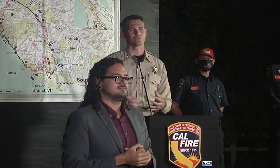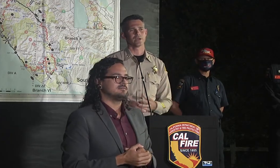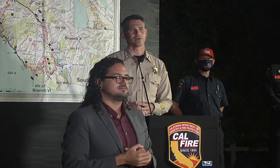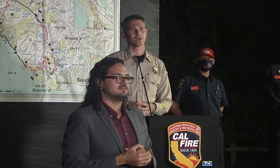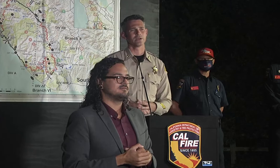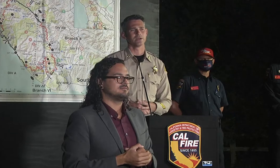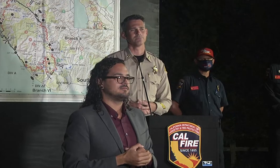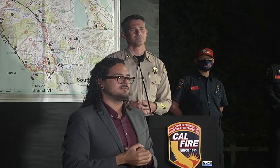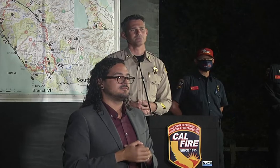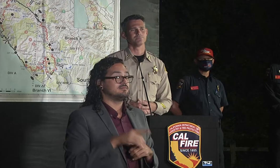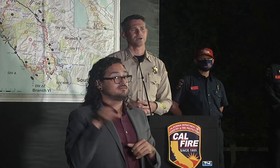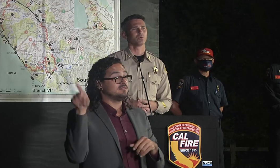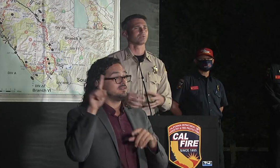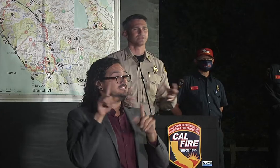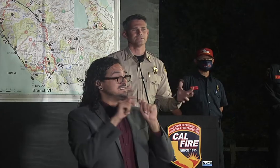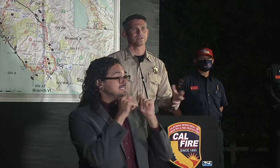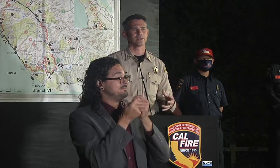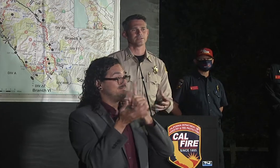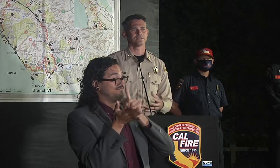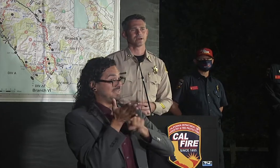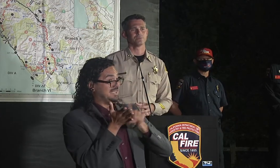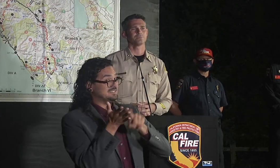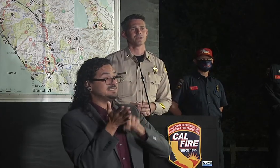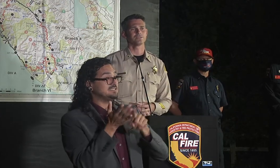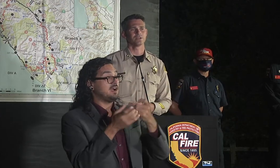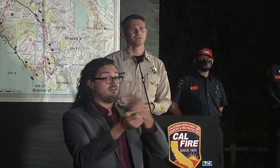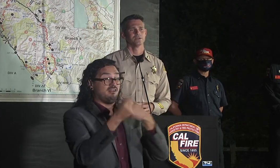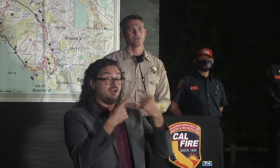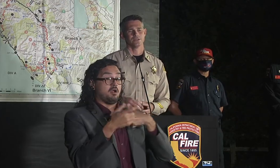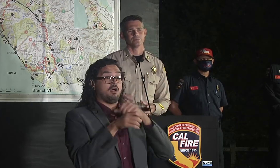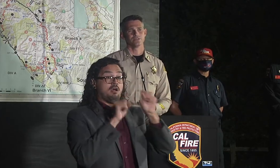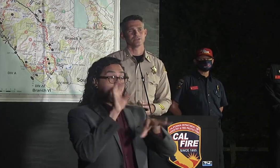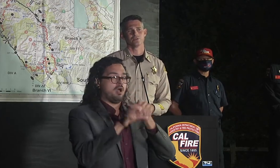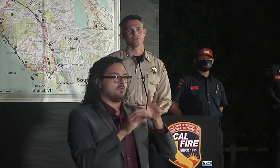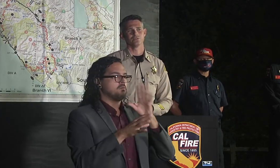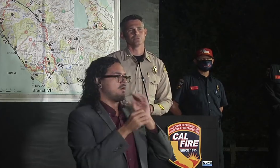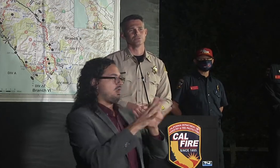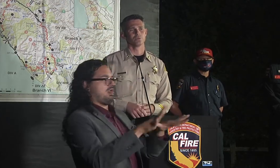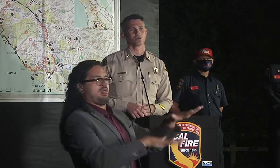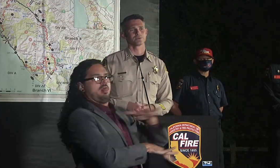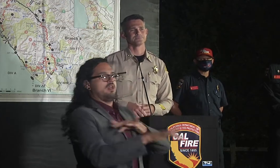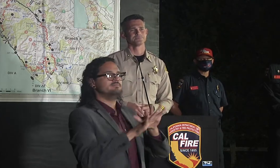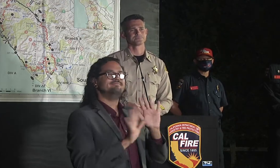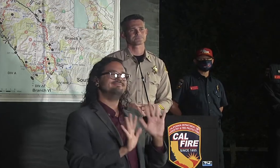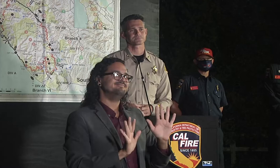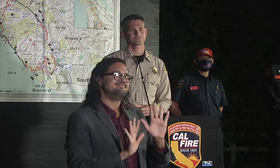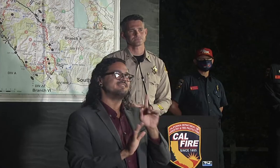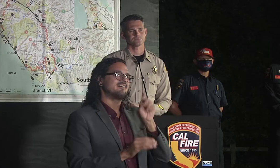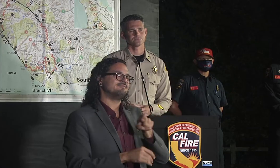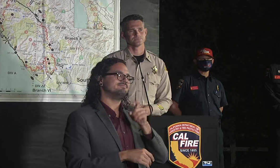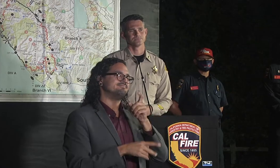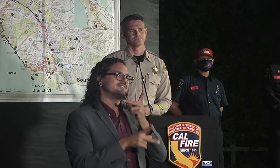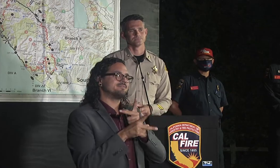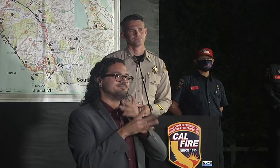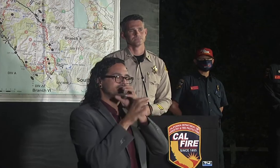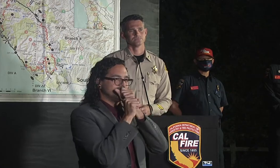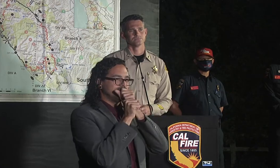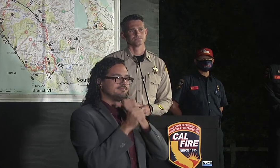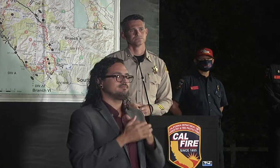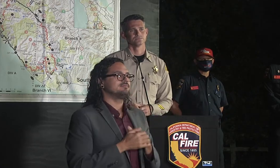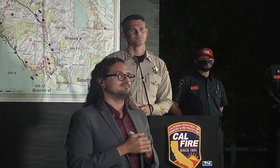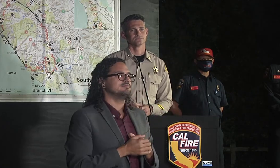the questions we have, I don't want to release that at this time, just based on them continuing to do work. Are you looking at any